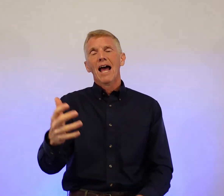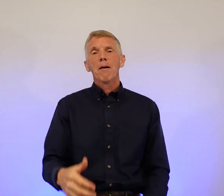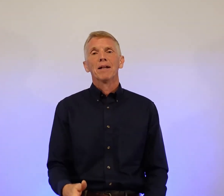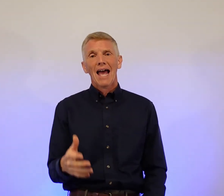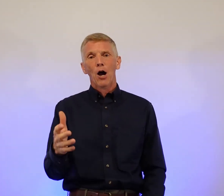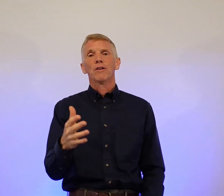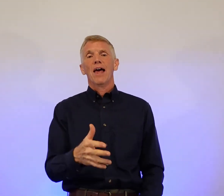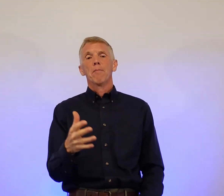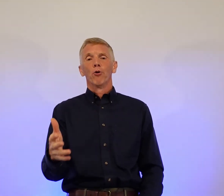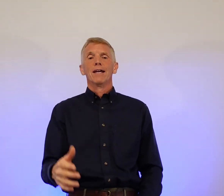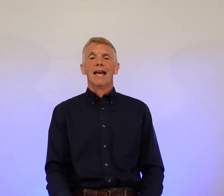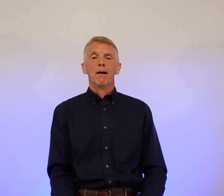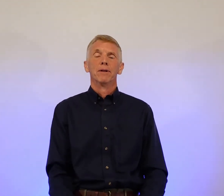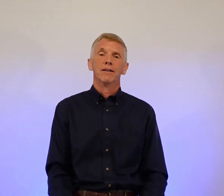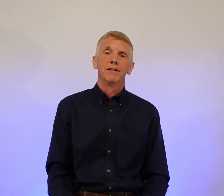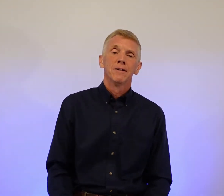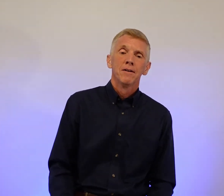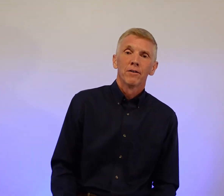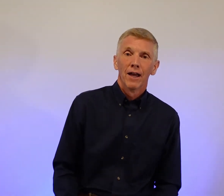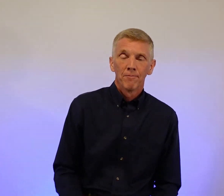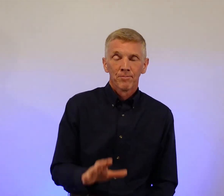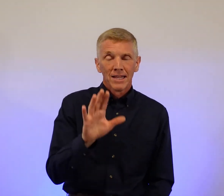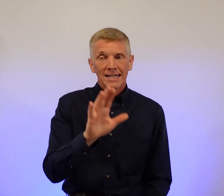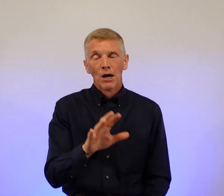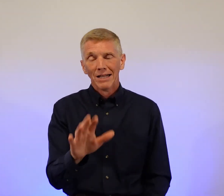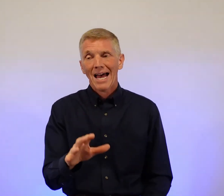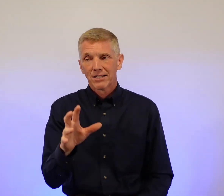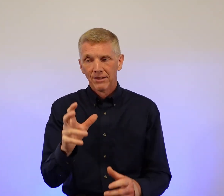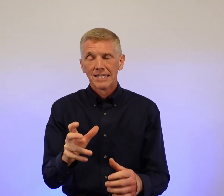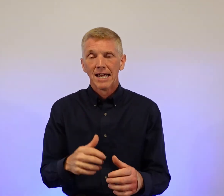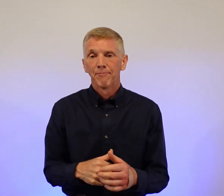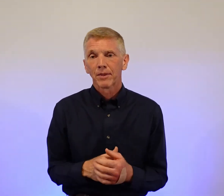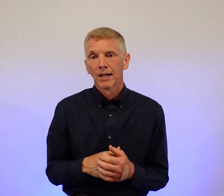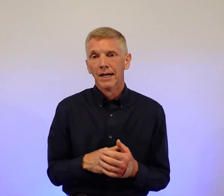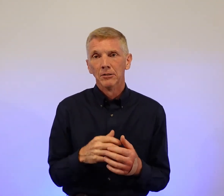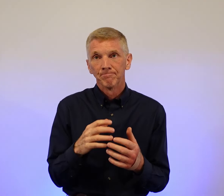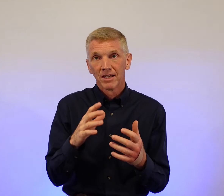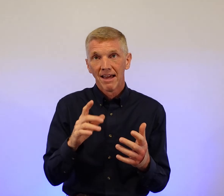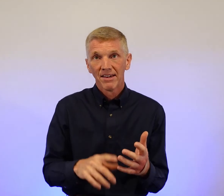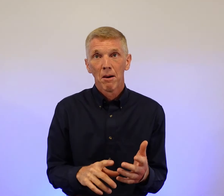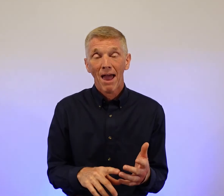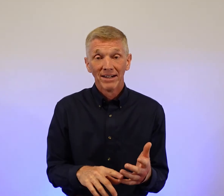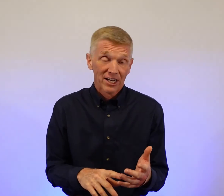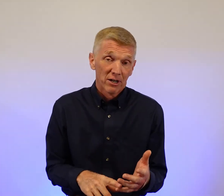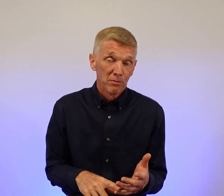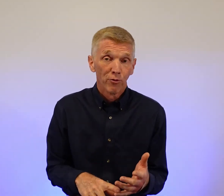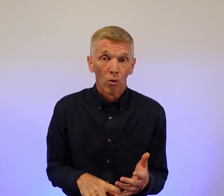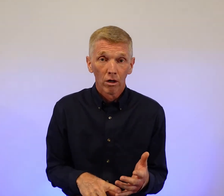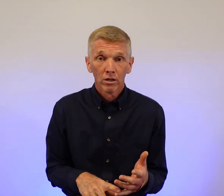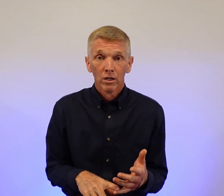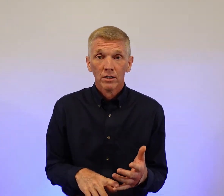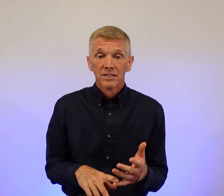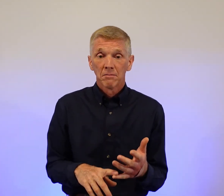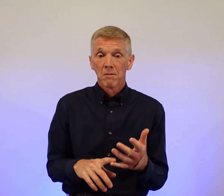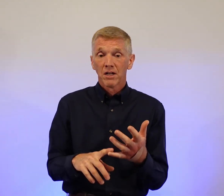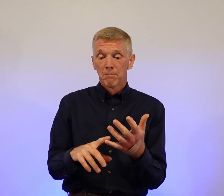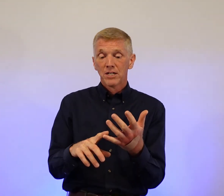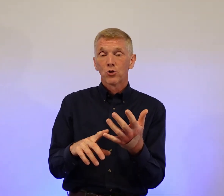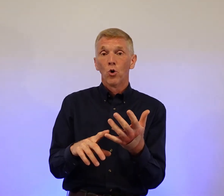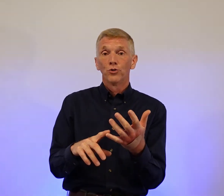happen? How did that break happen? Okay, now last in this set, as I think about having x-rays before, sometimes I'm being told